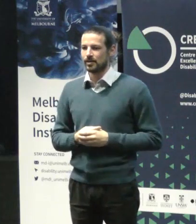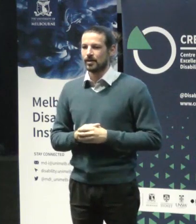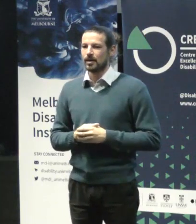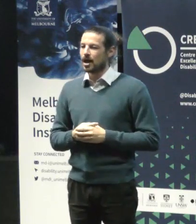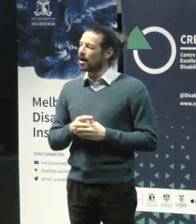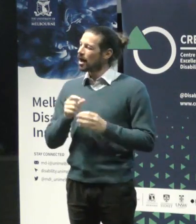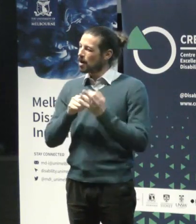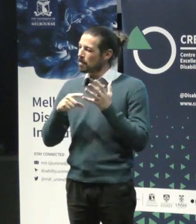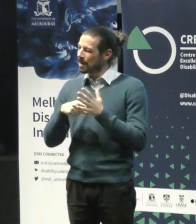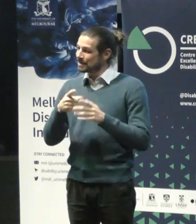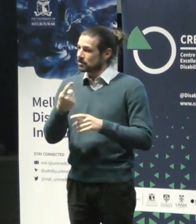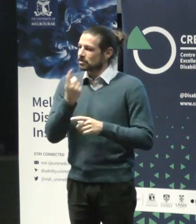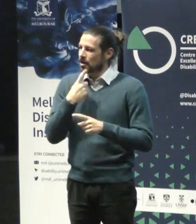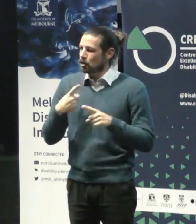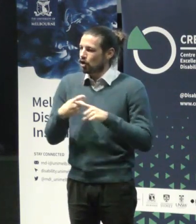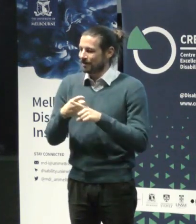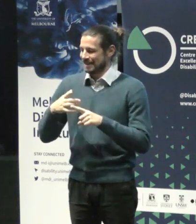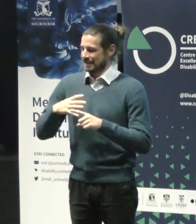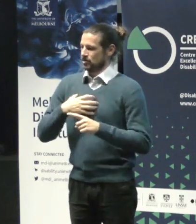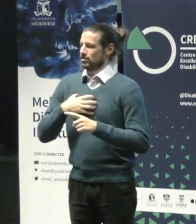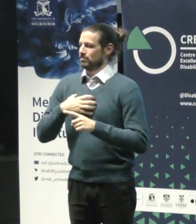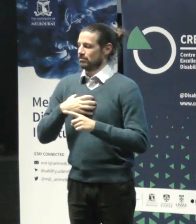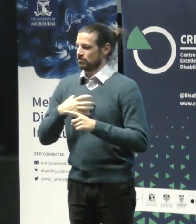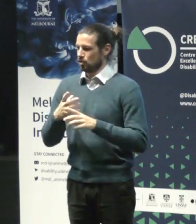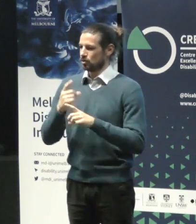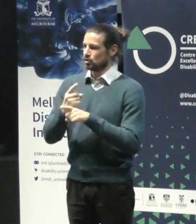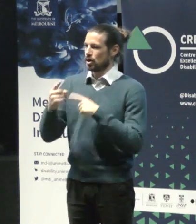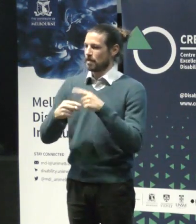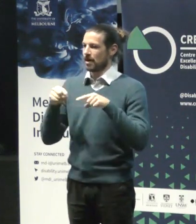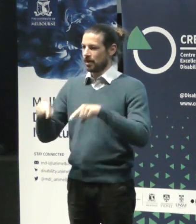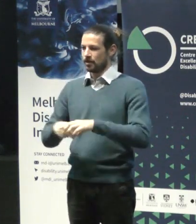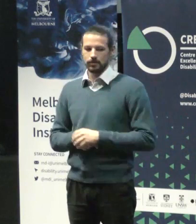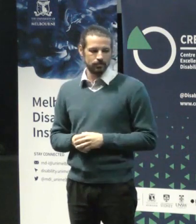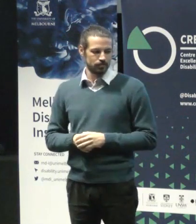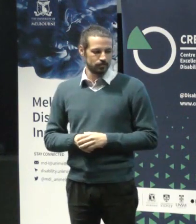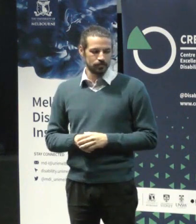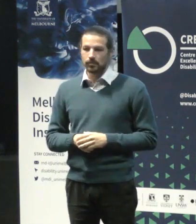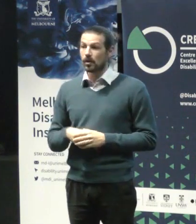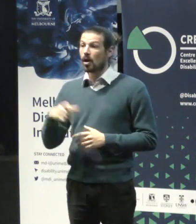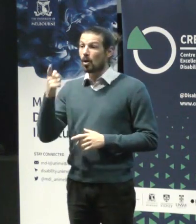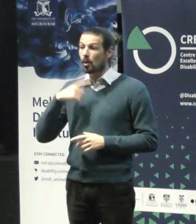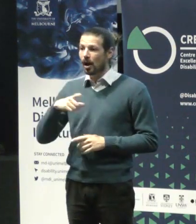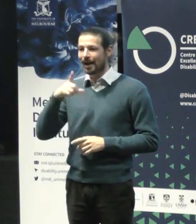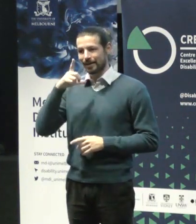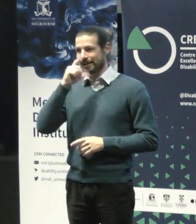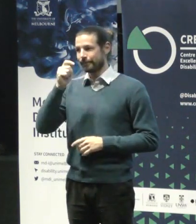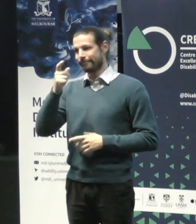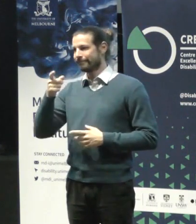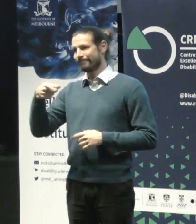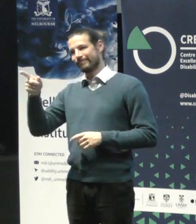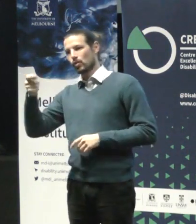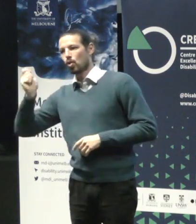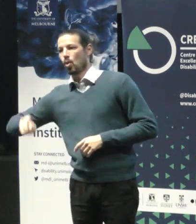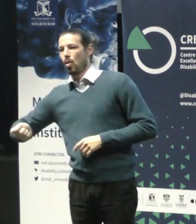talk about this conflict as we're starting these new sorts of relationships. Because these conflicts can end up in court. They have ended up in court.